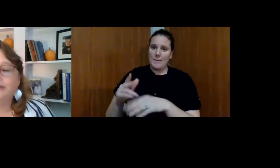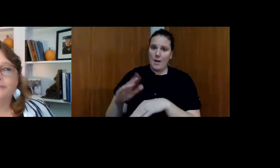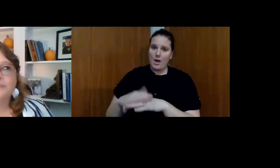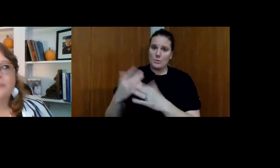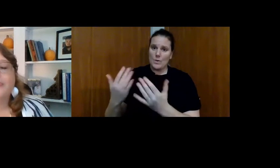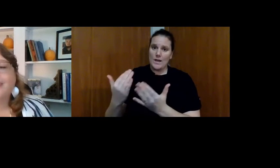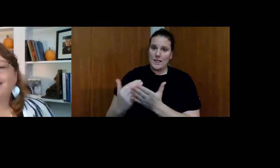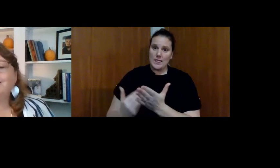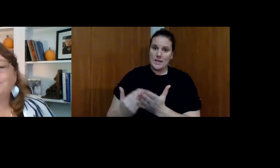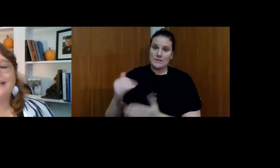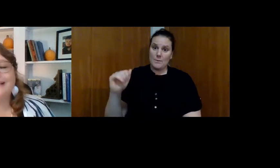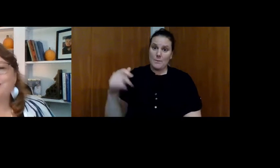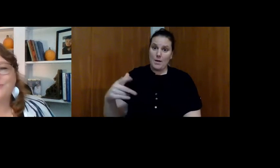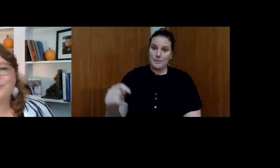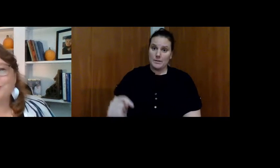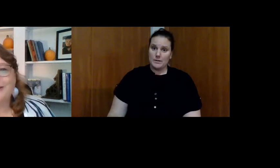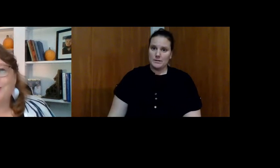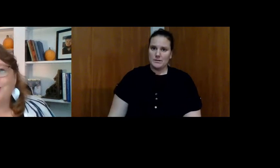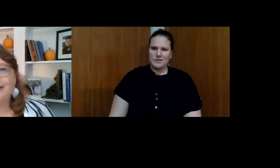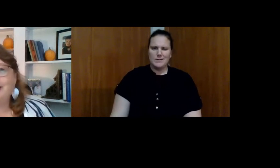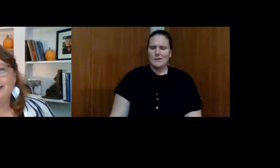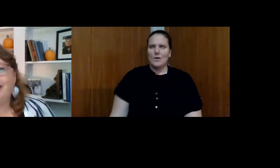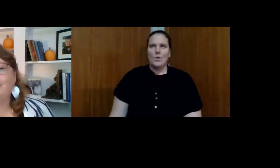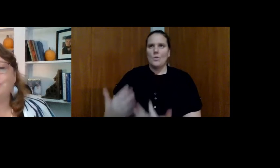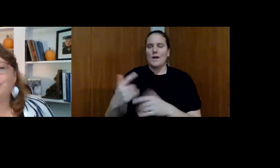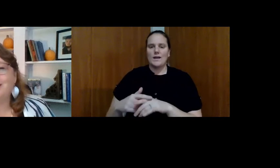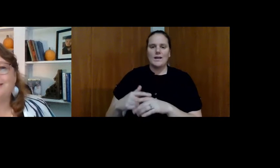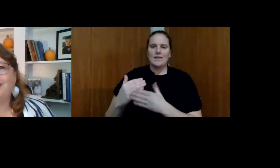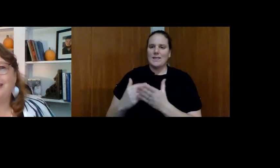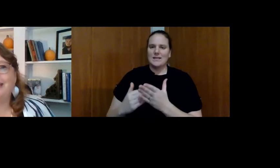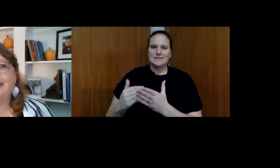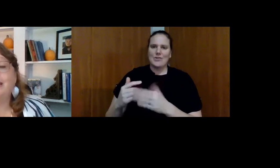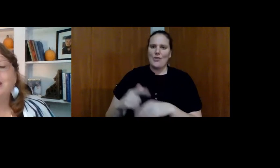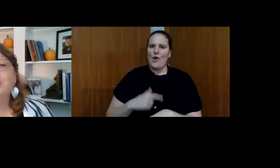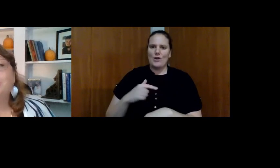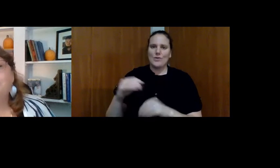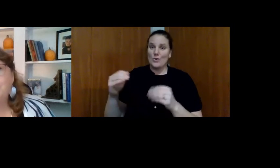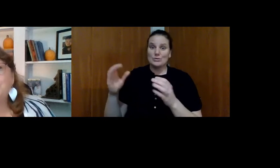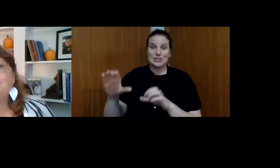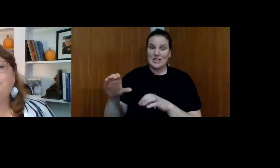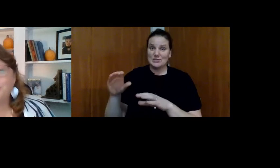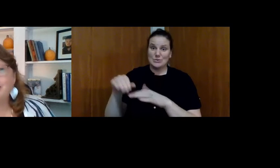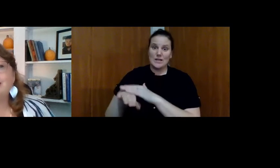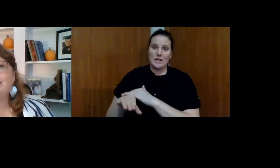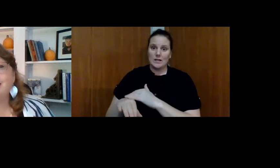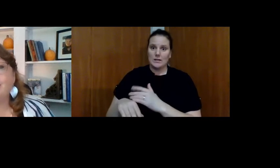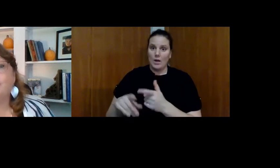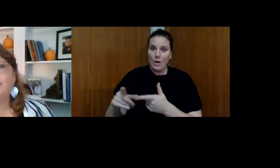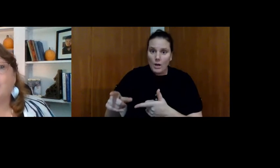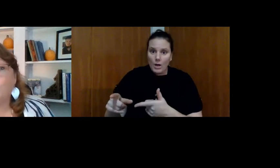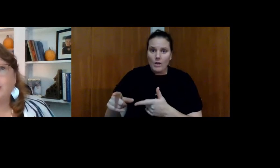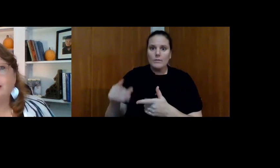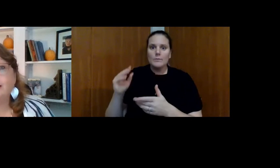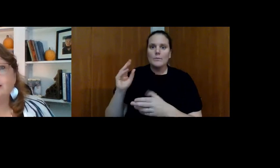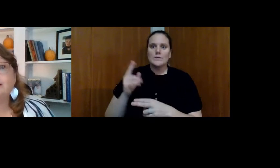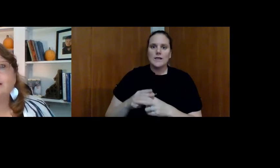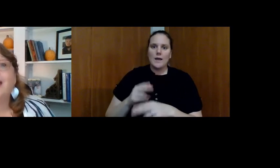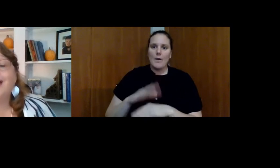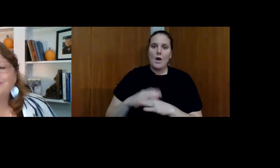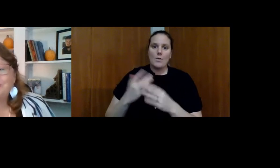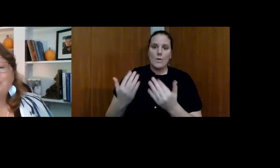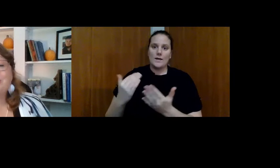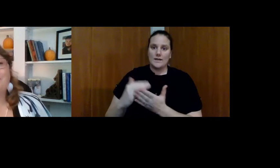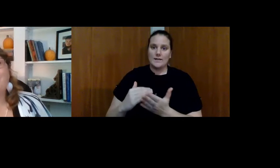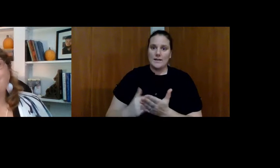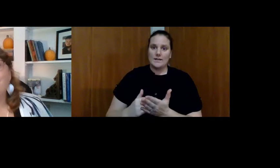an apartment. And the waiting list was really long. He didn't have a chance of getting in. But just putting his name on that waiting list